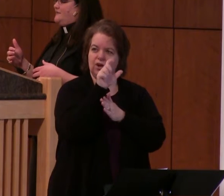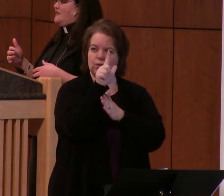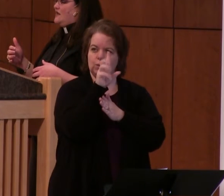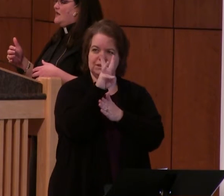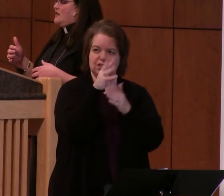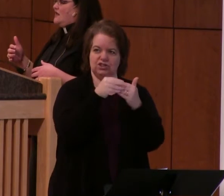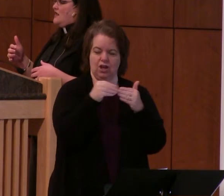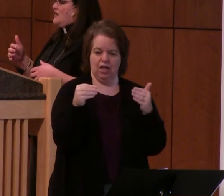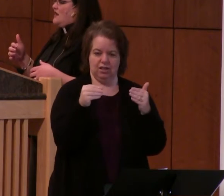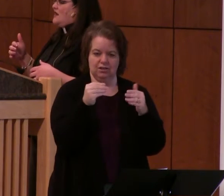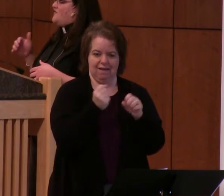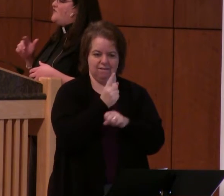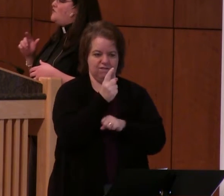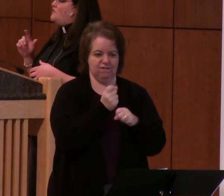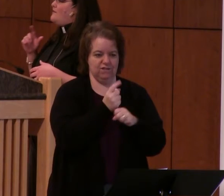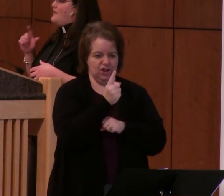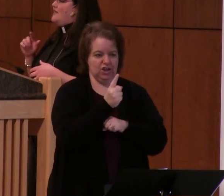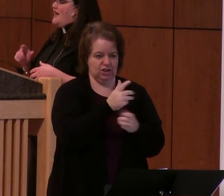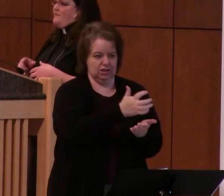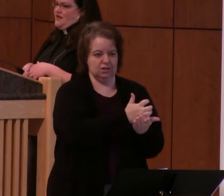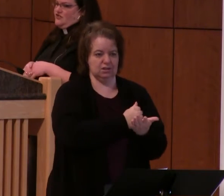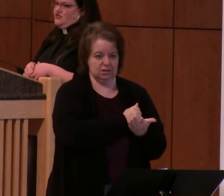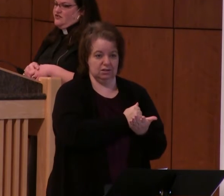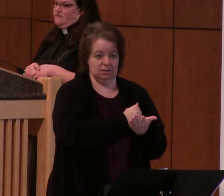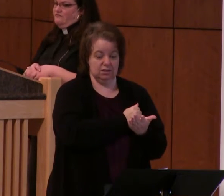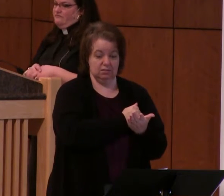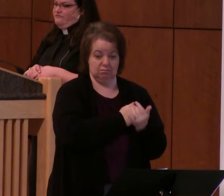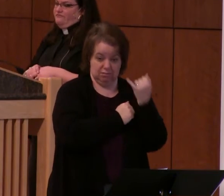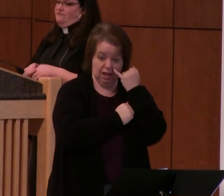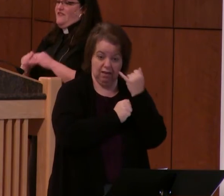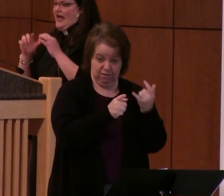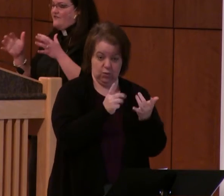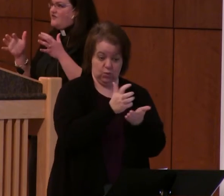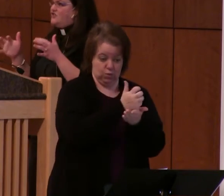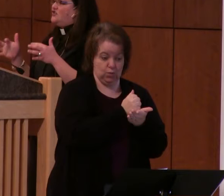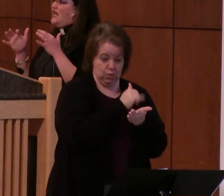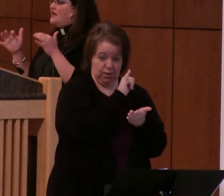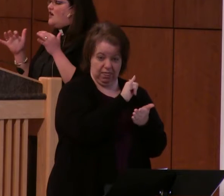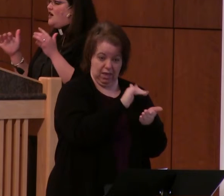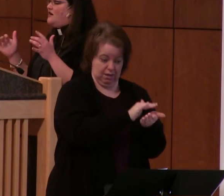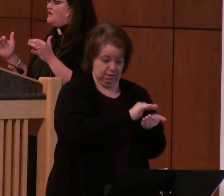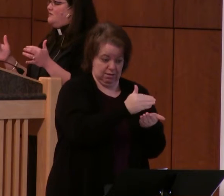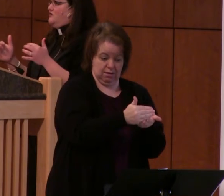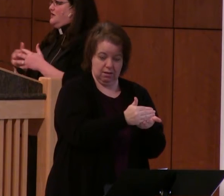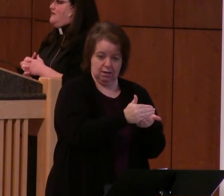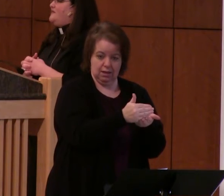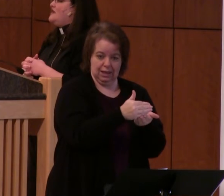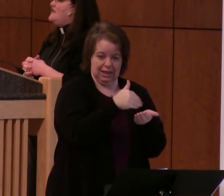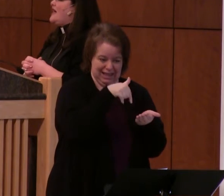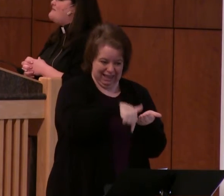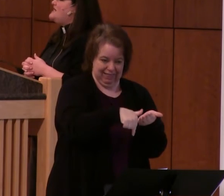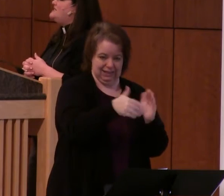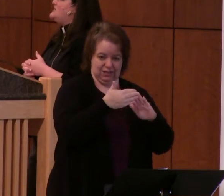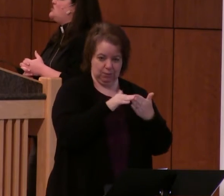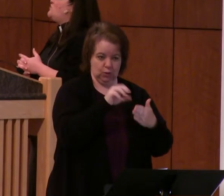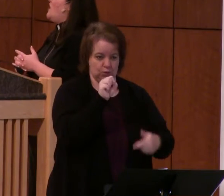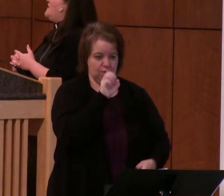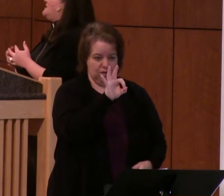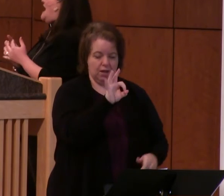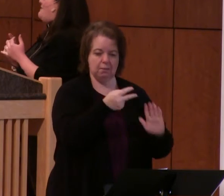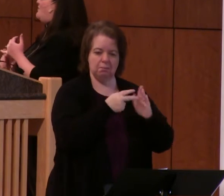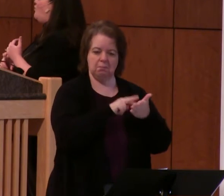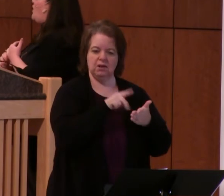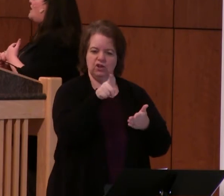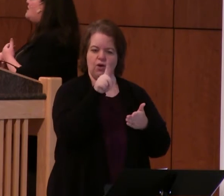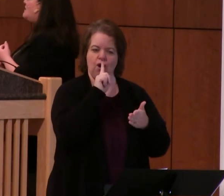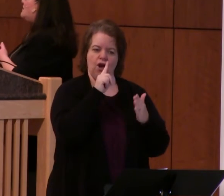$29,926. If you make that much, the average in our community, that means that you are